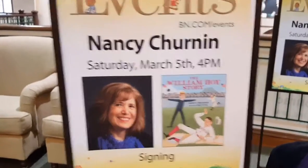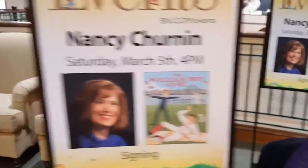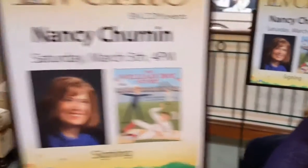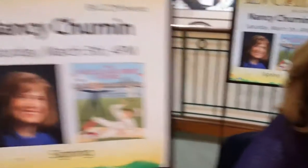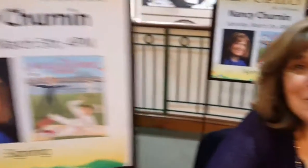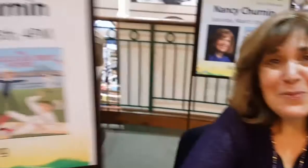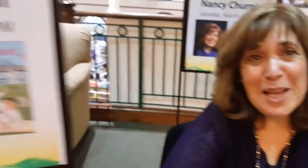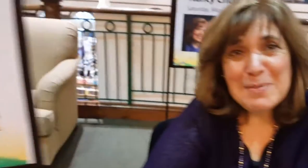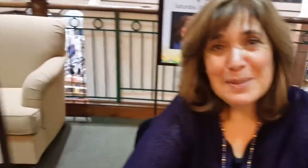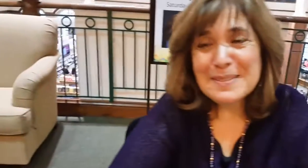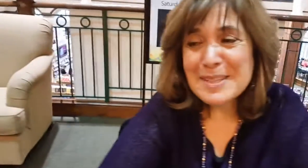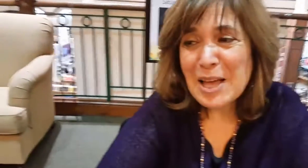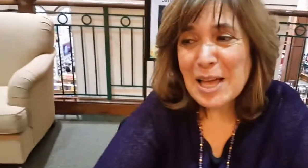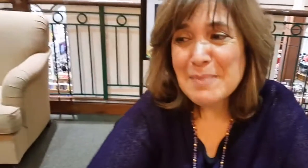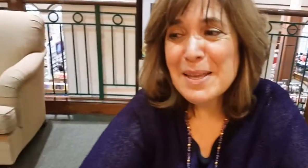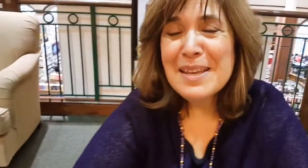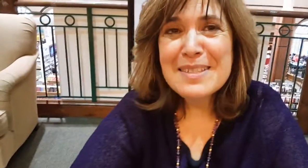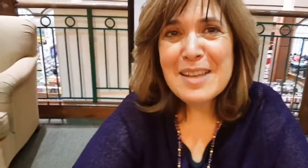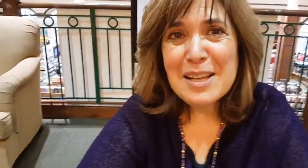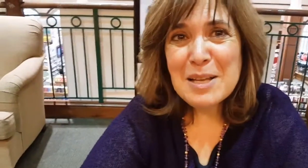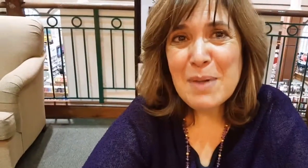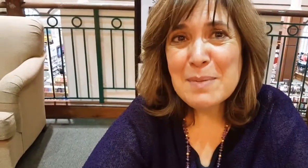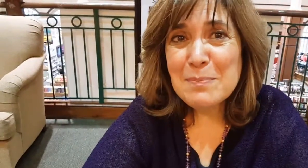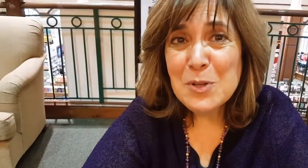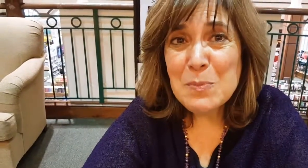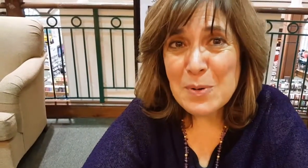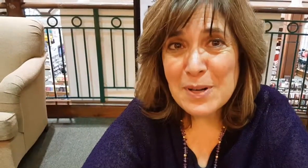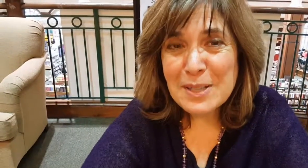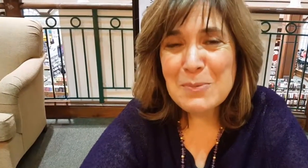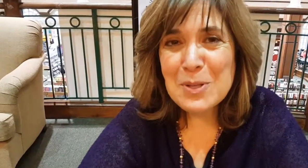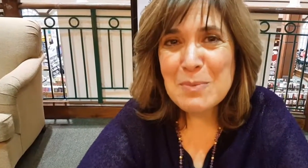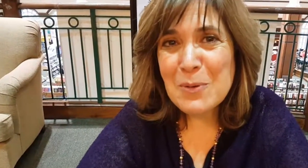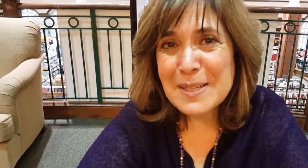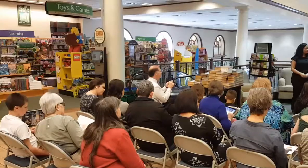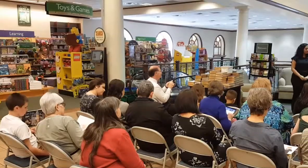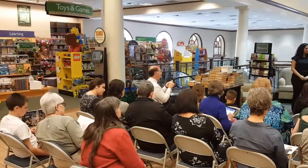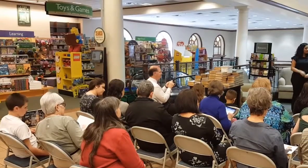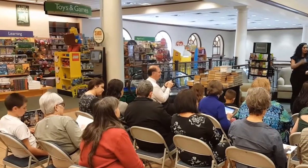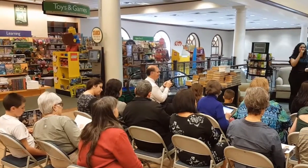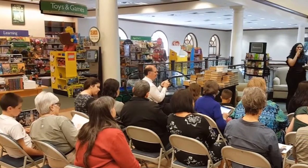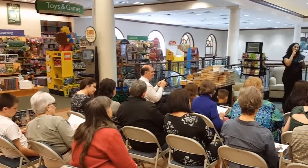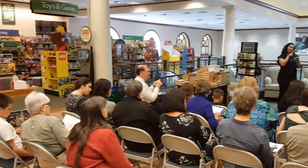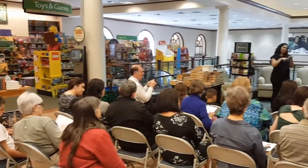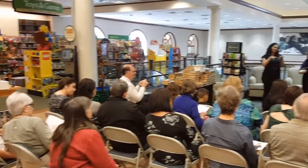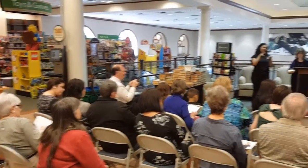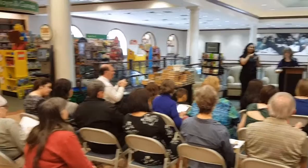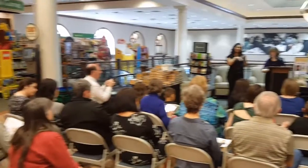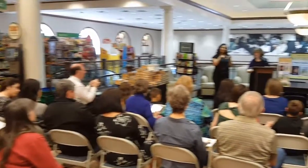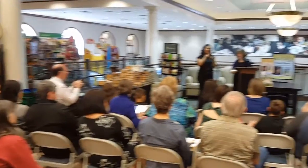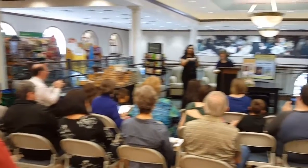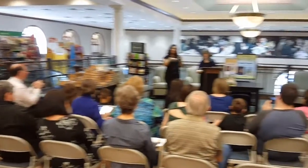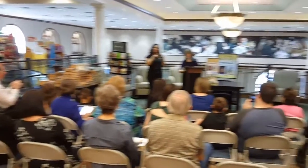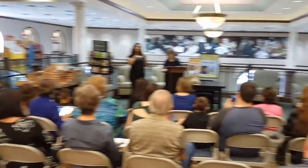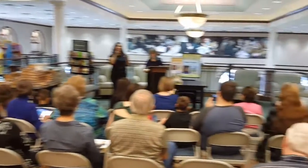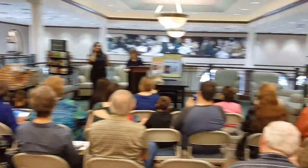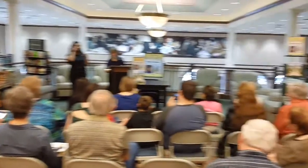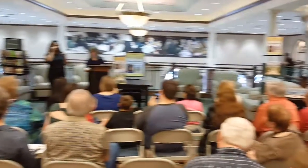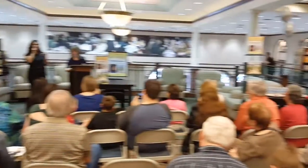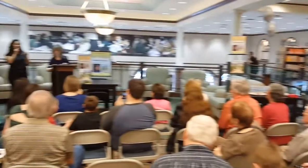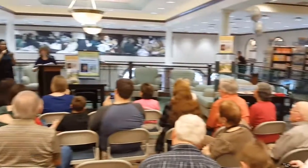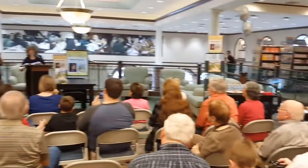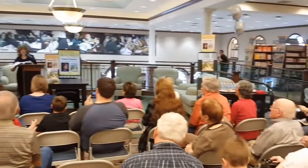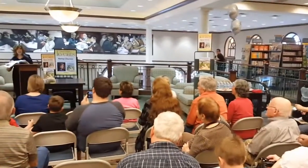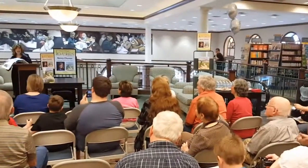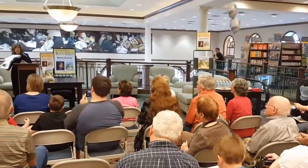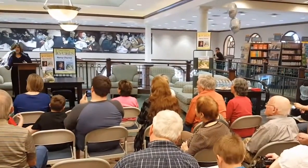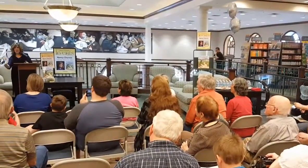I have just had the most fabulous time signing my new book, The William Hoy Story, How a Deaf Baseball Player Changed the Game. Oh, we had